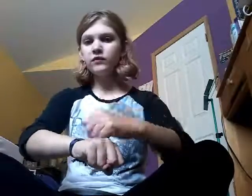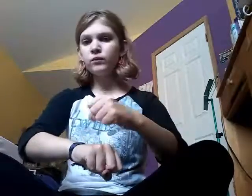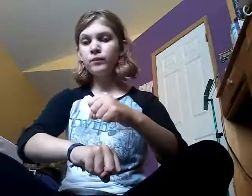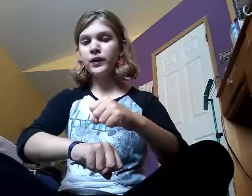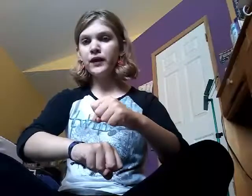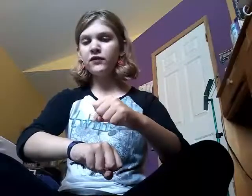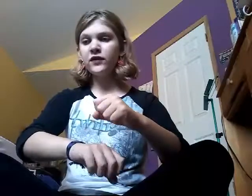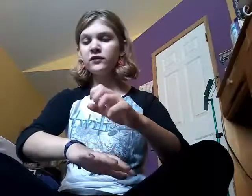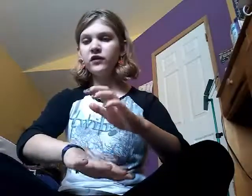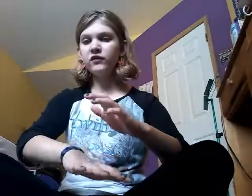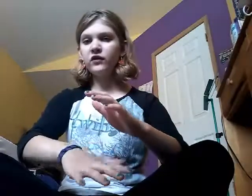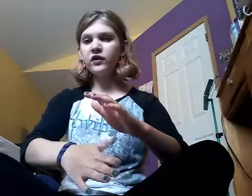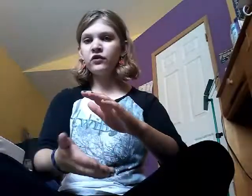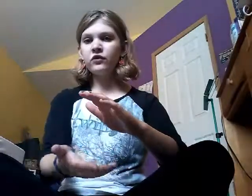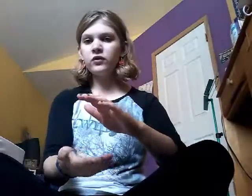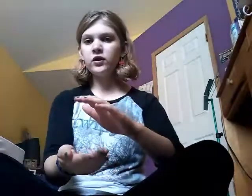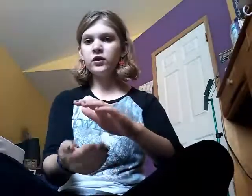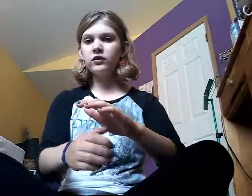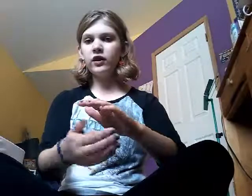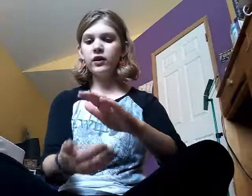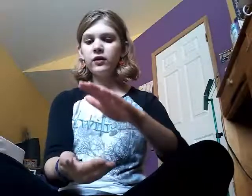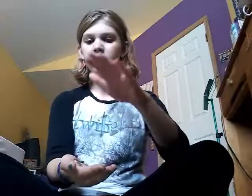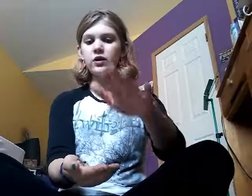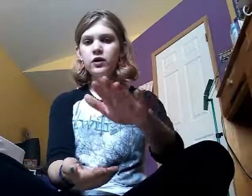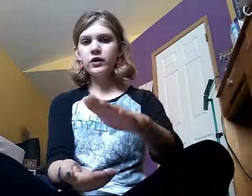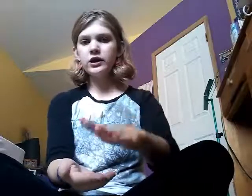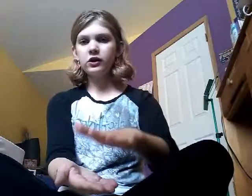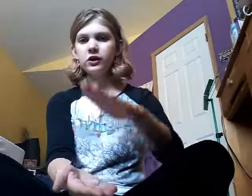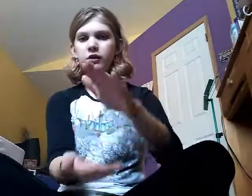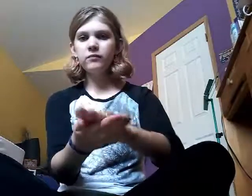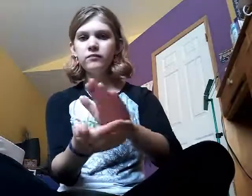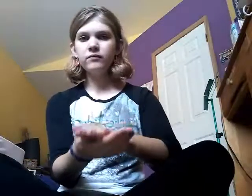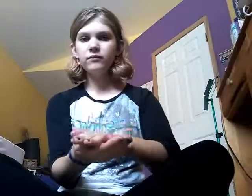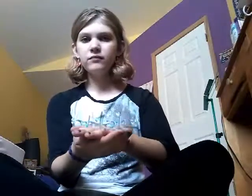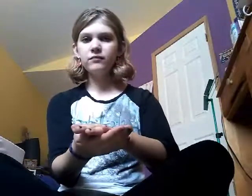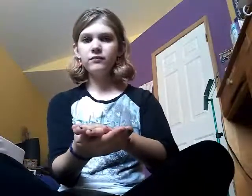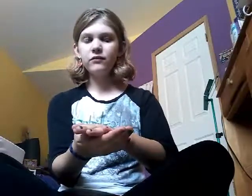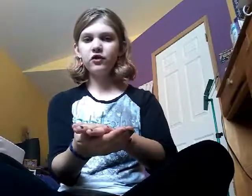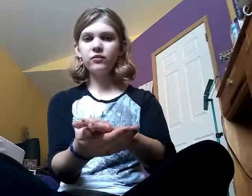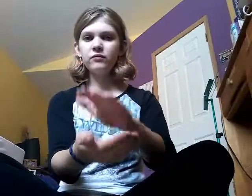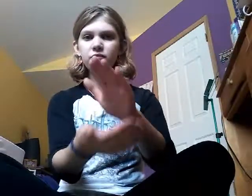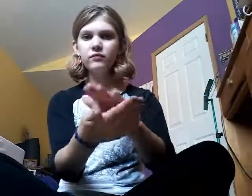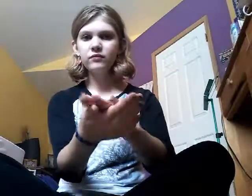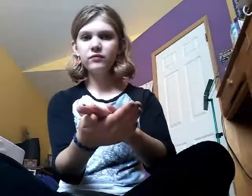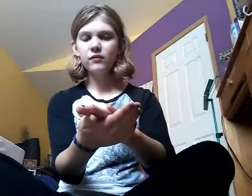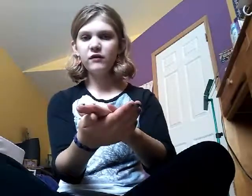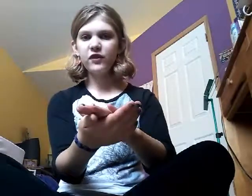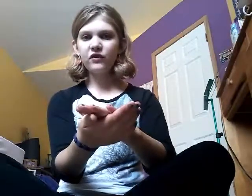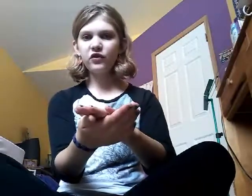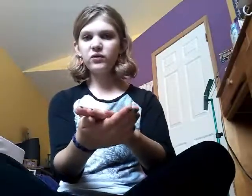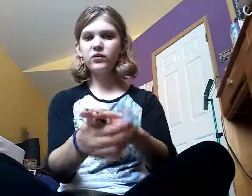but the difference is you're going to take, your hand, and going to go, so, that's school,